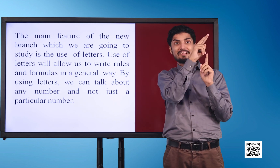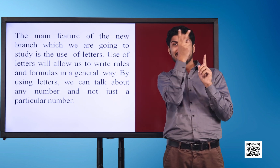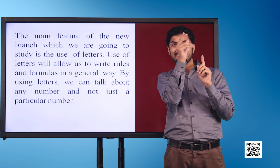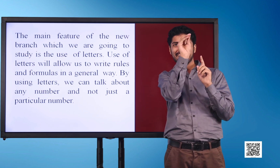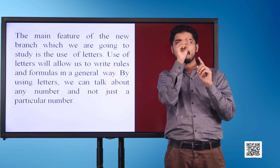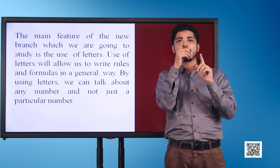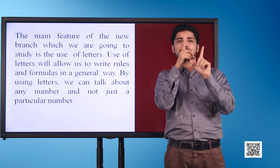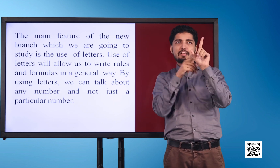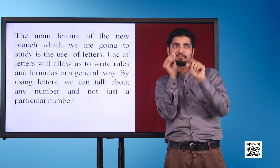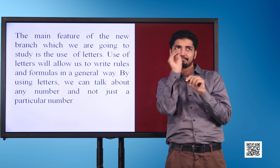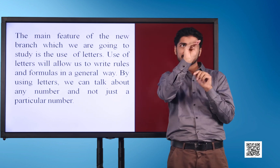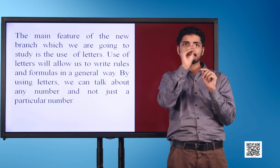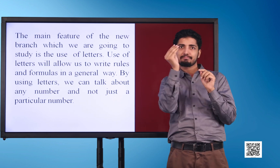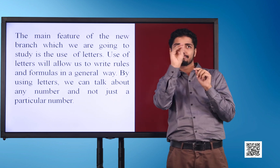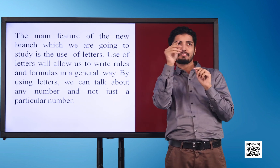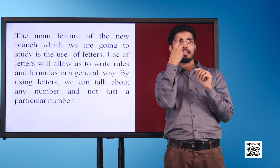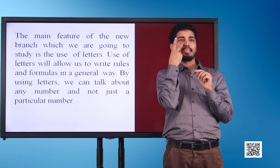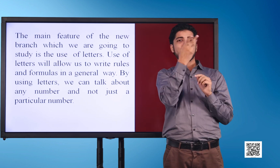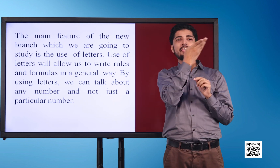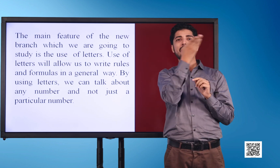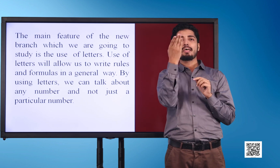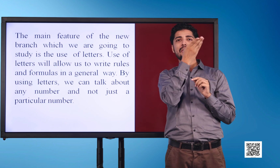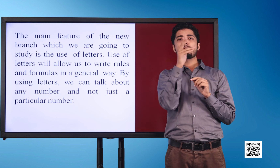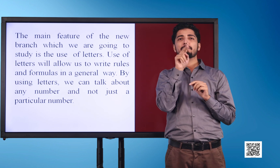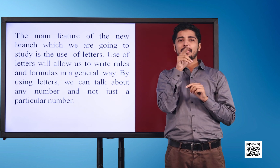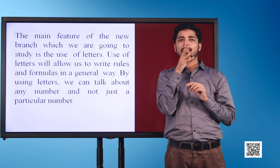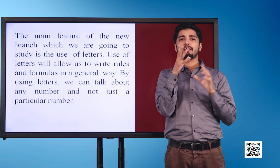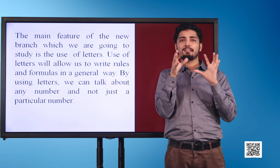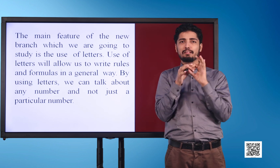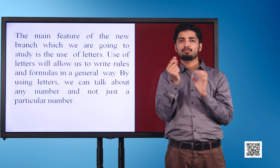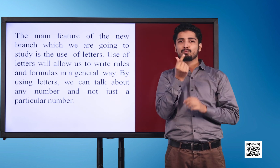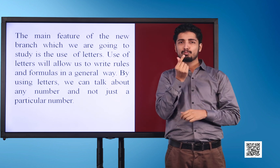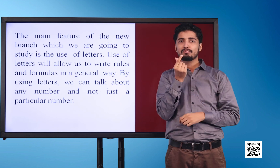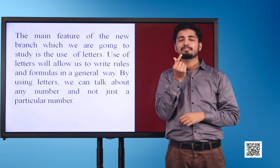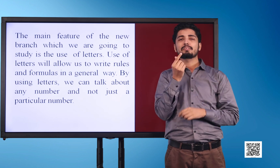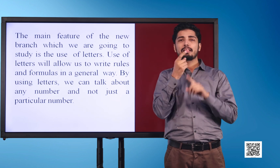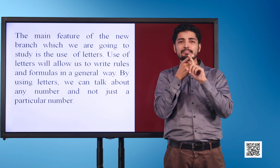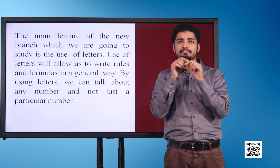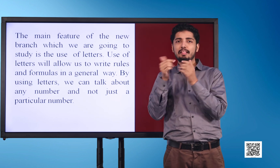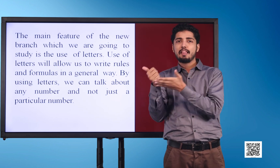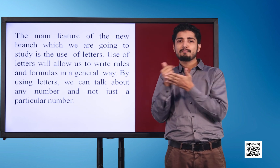By using letters, we can talk about any number and not just a particular number.